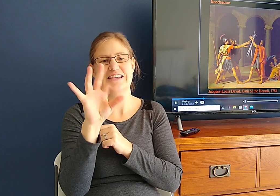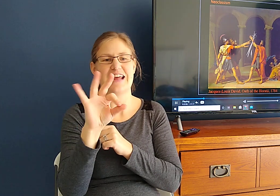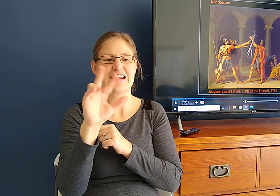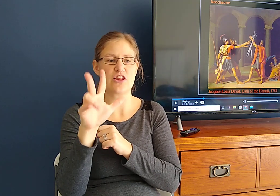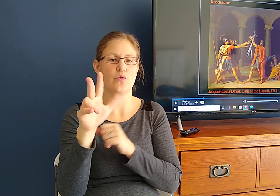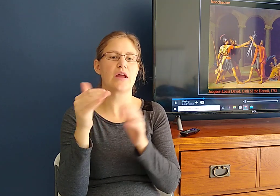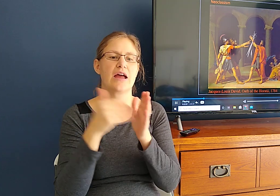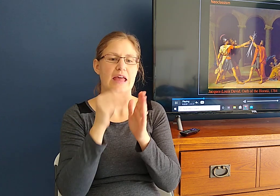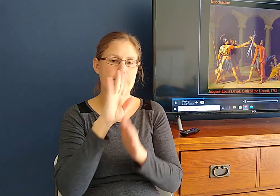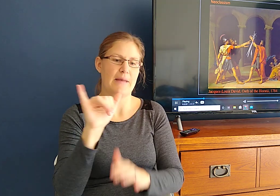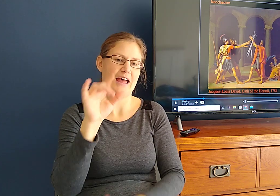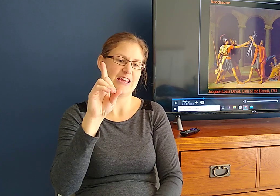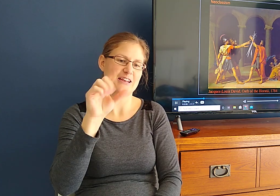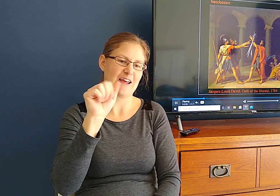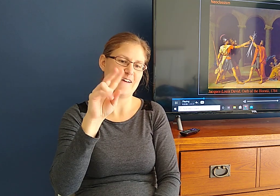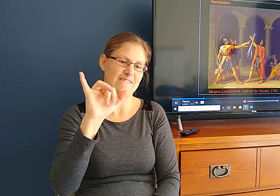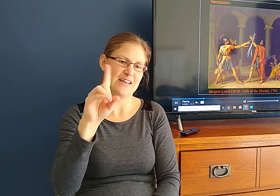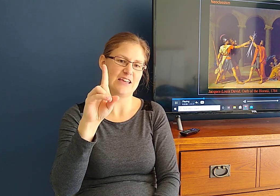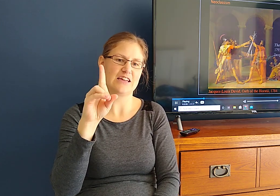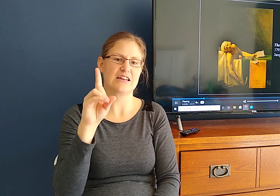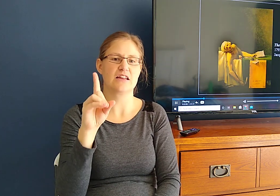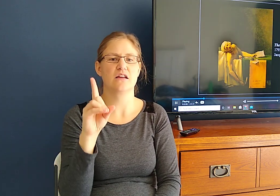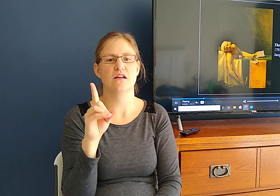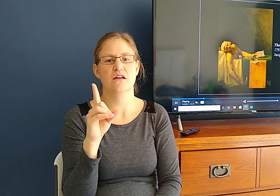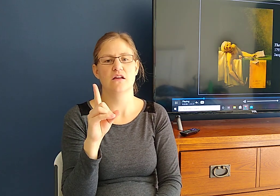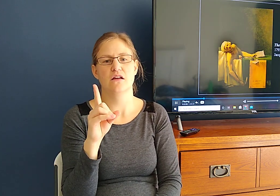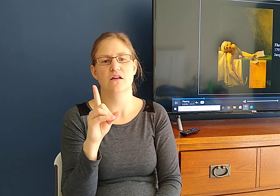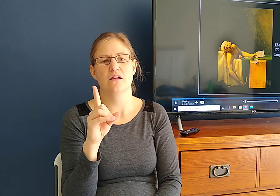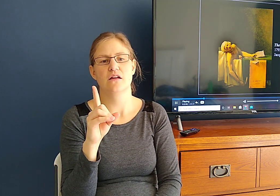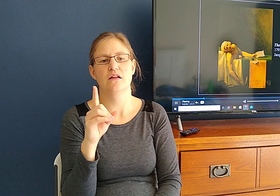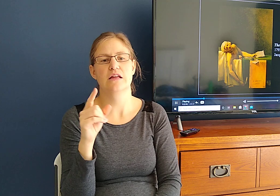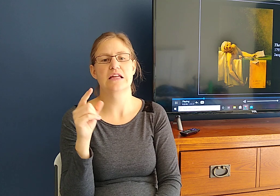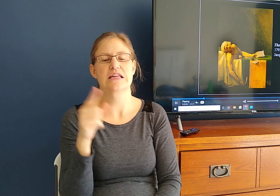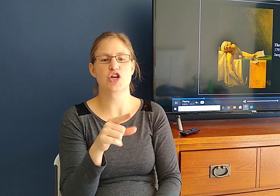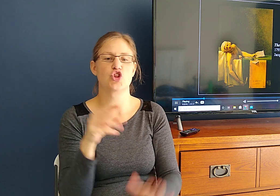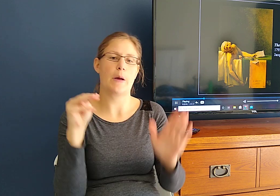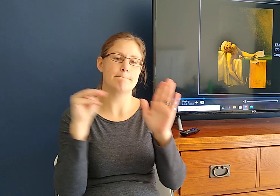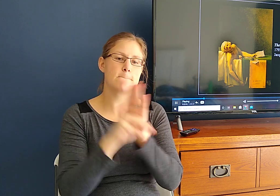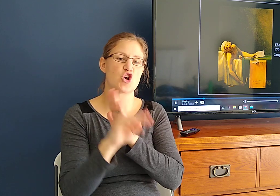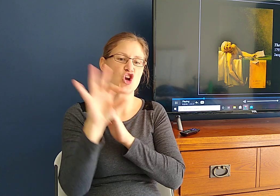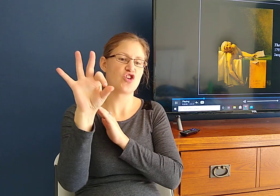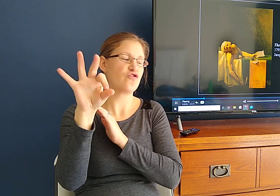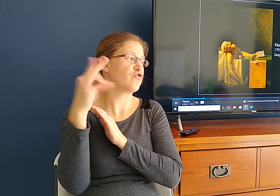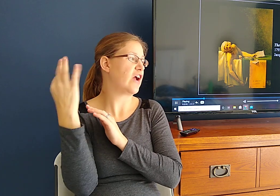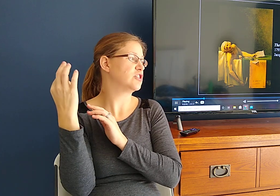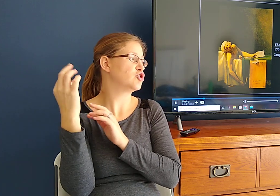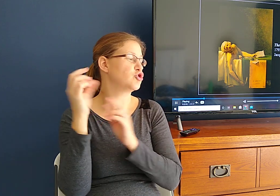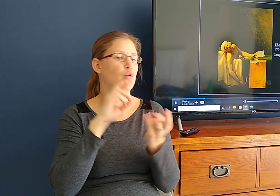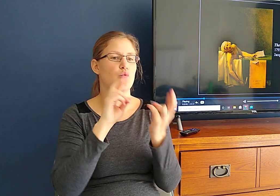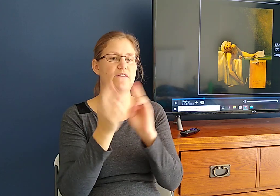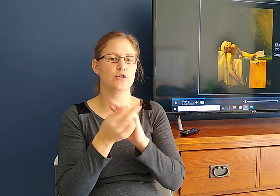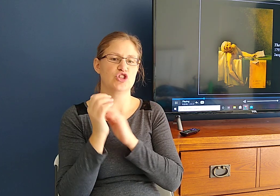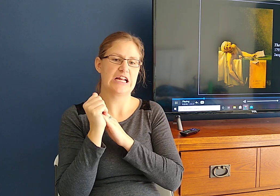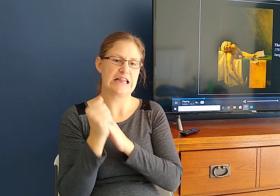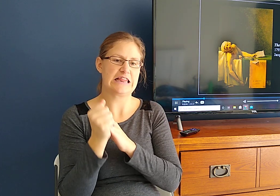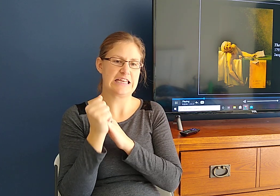David. Here, the murdered French revolutionary leader, and this is one